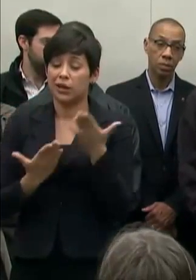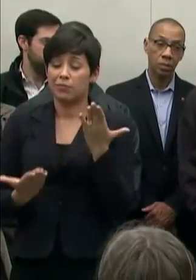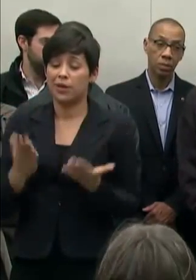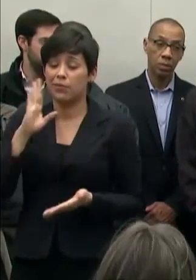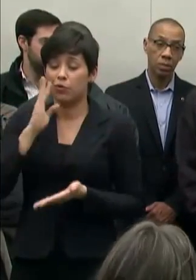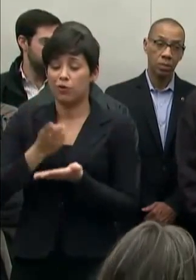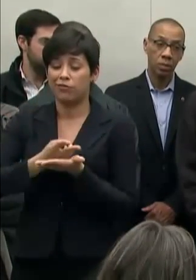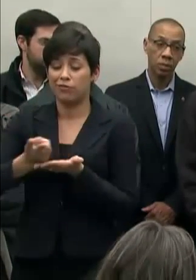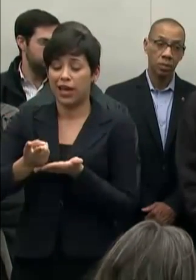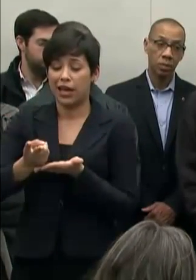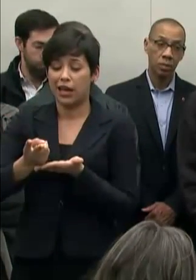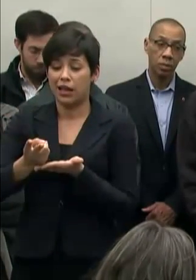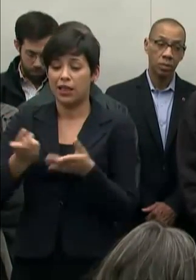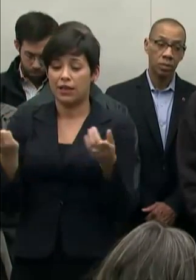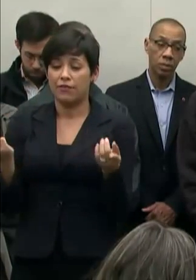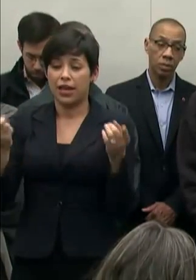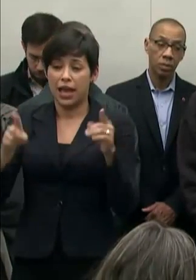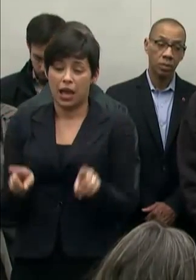the